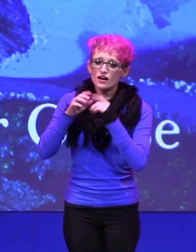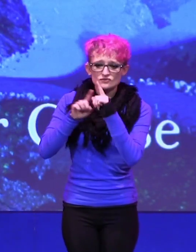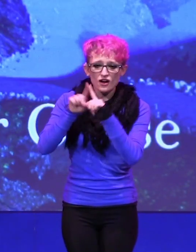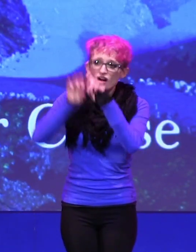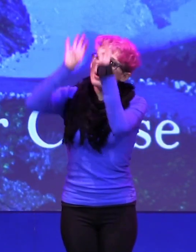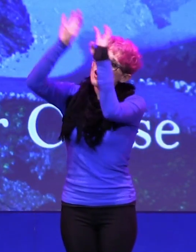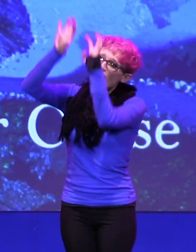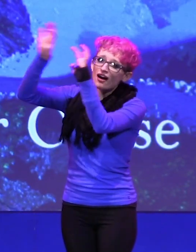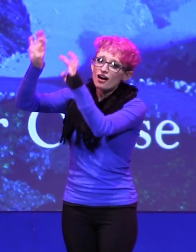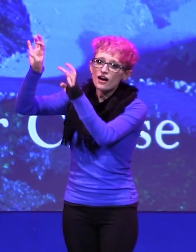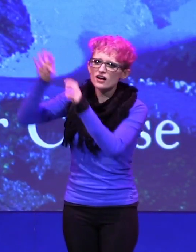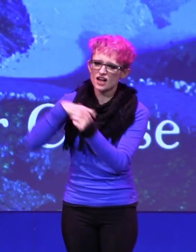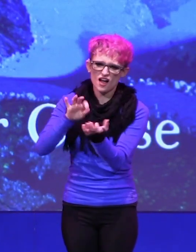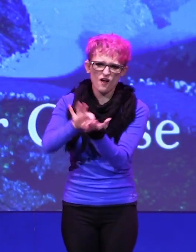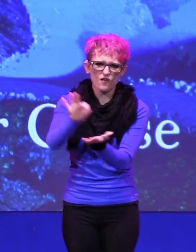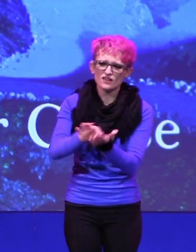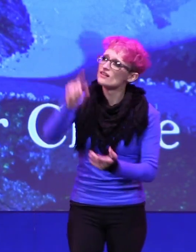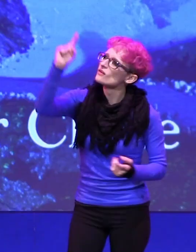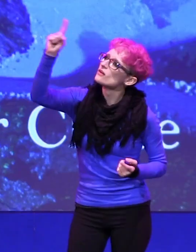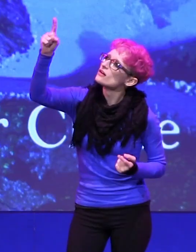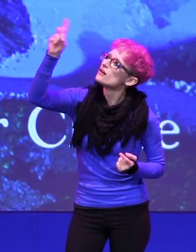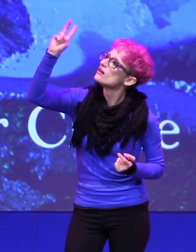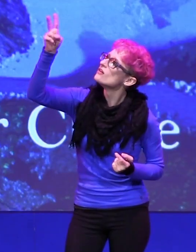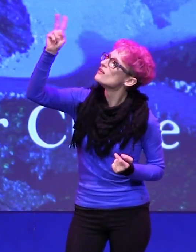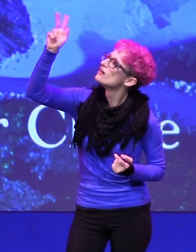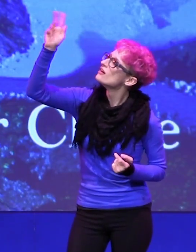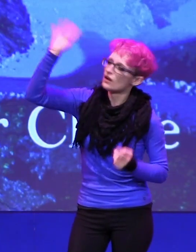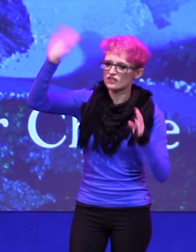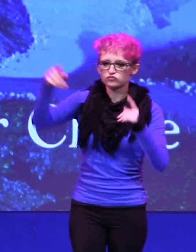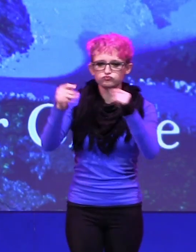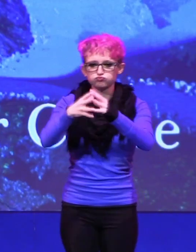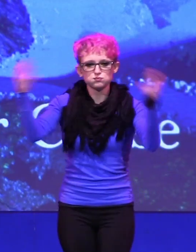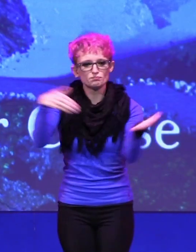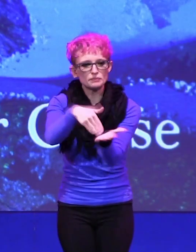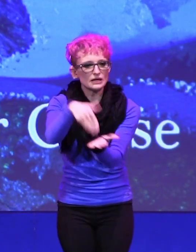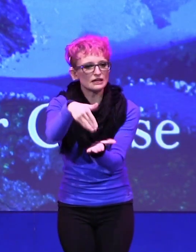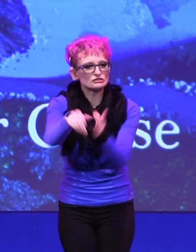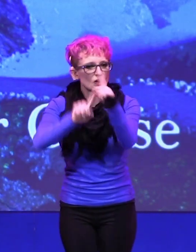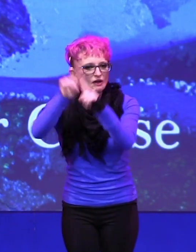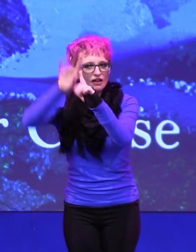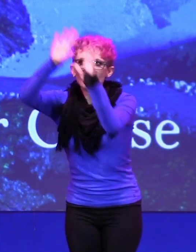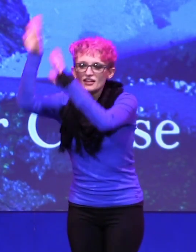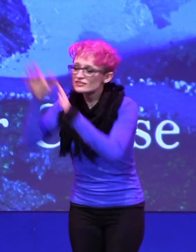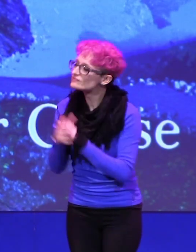so nice. Look at all those stars. Let's count them. Oh gosh, that's impossible. There are millions out